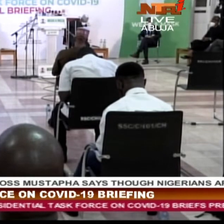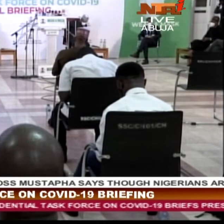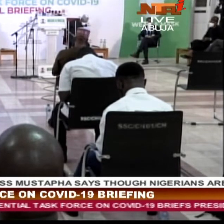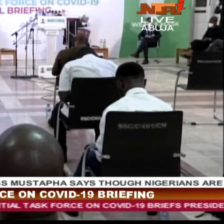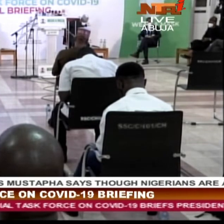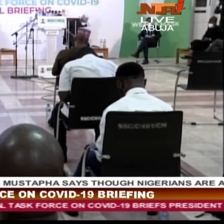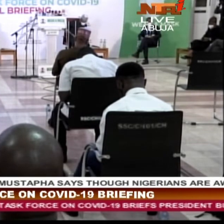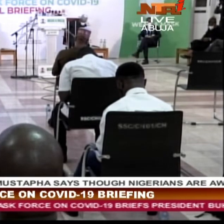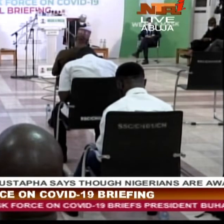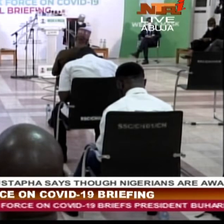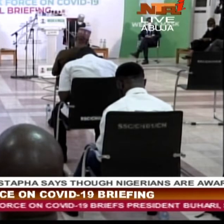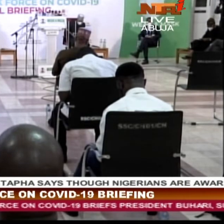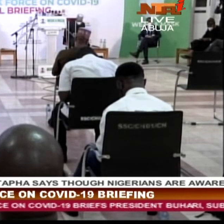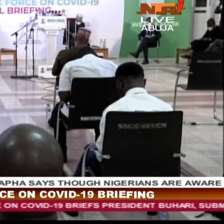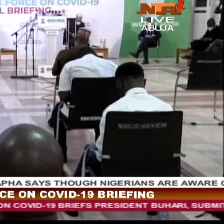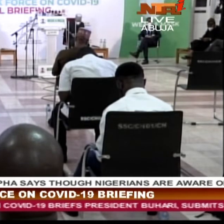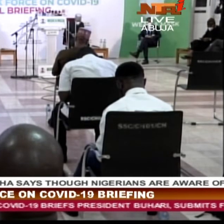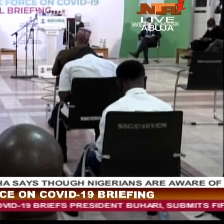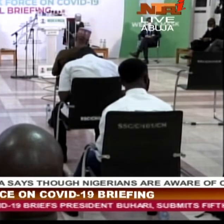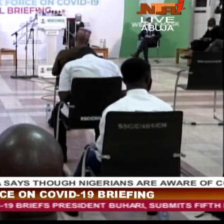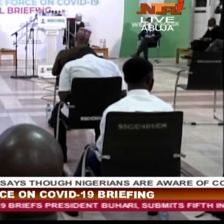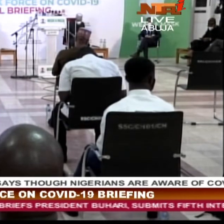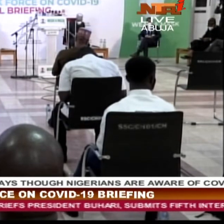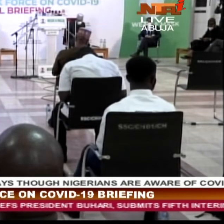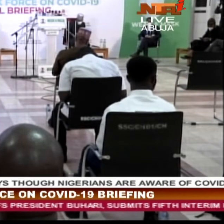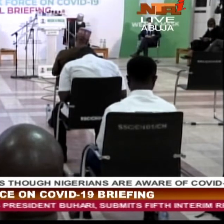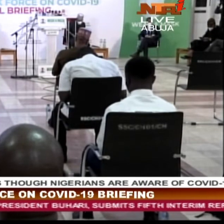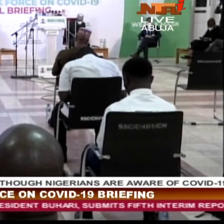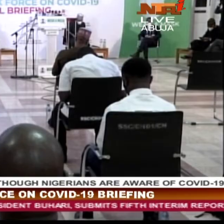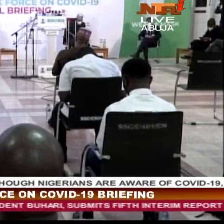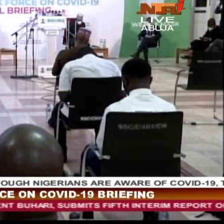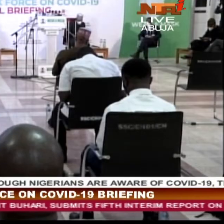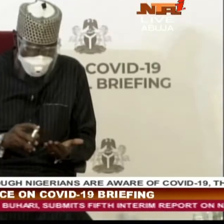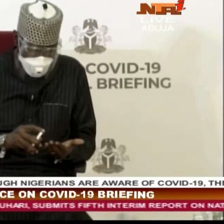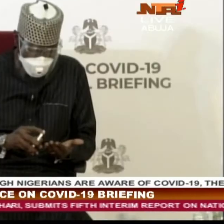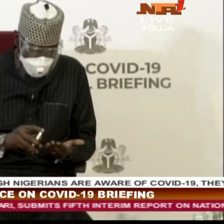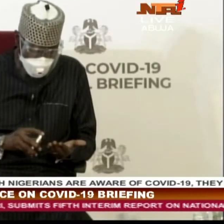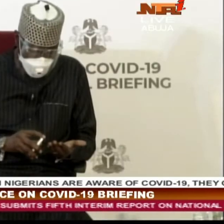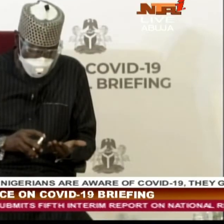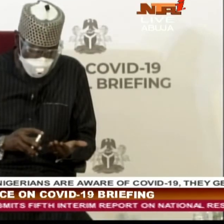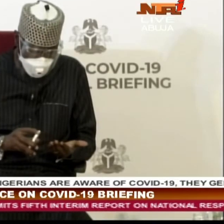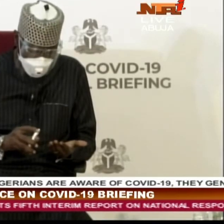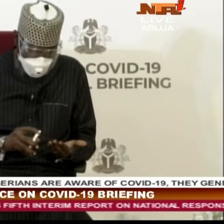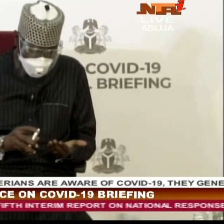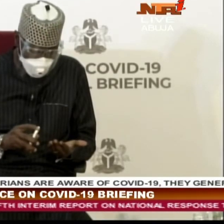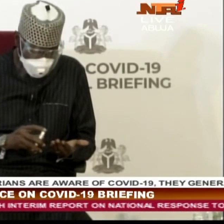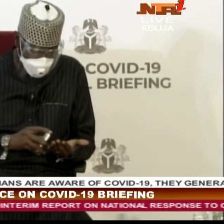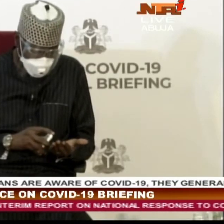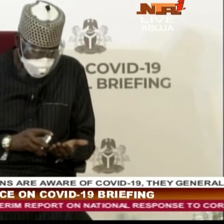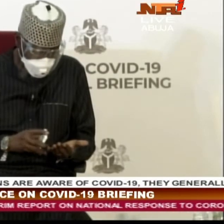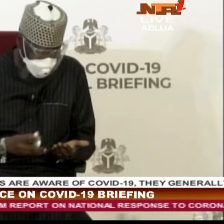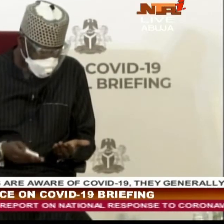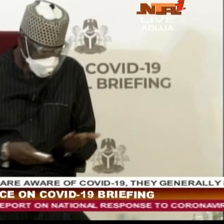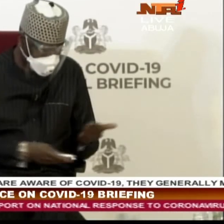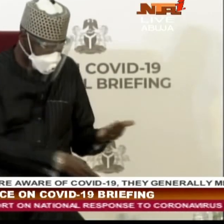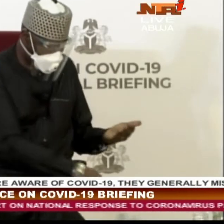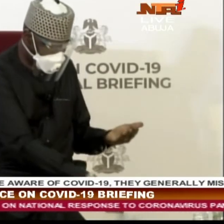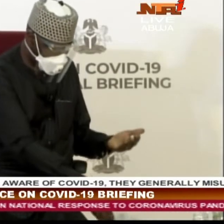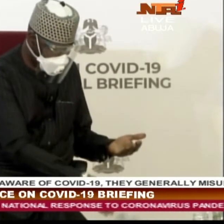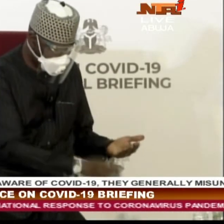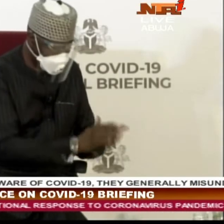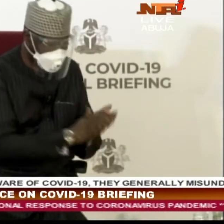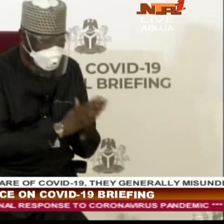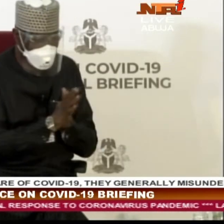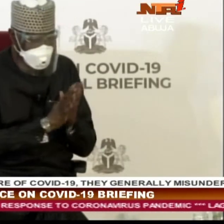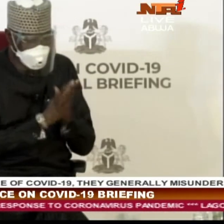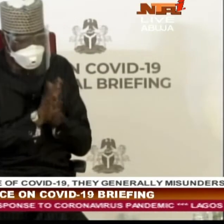sectors. Get our children in critical exam classes ready for their revision and